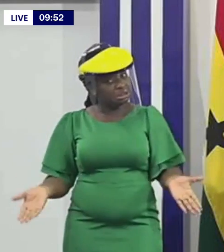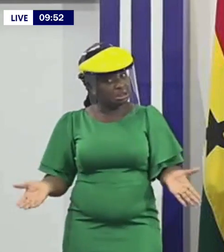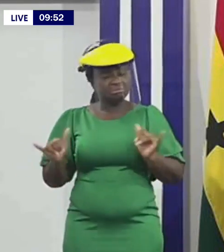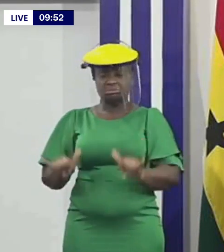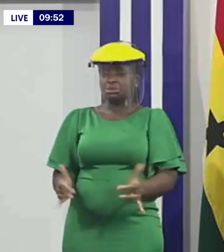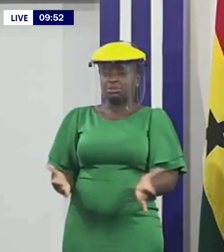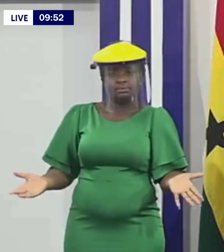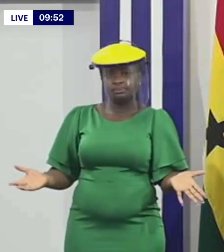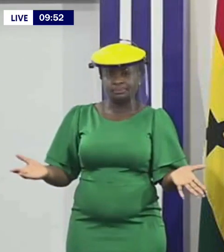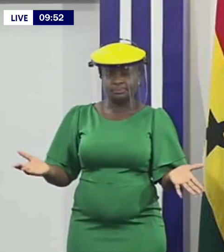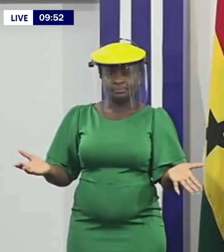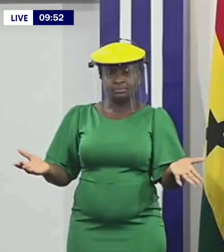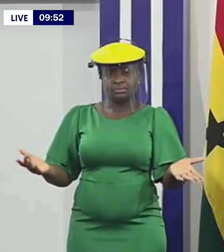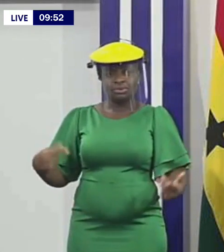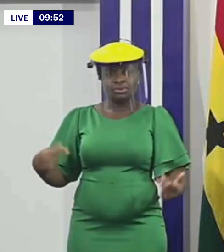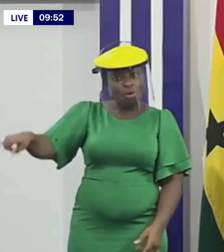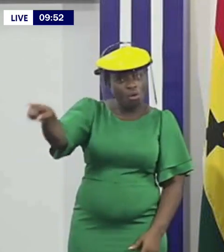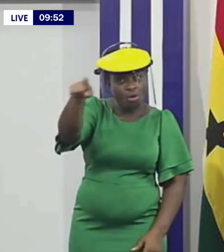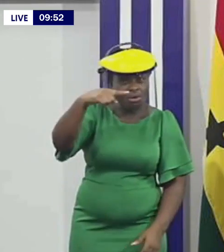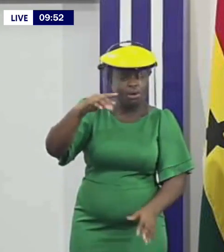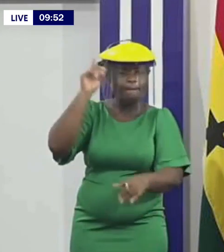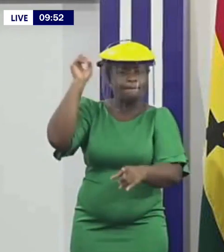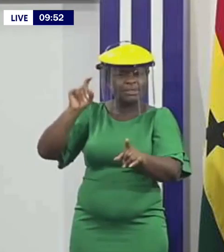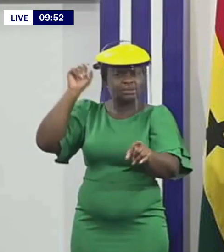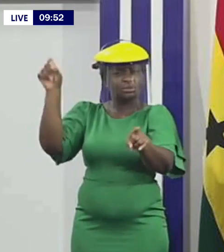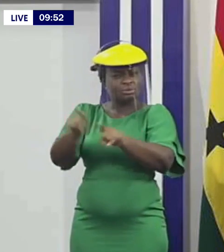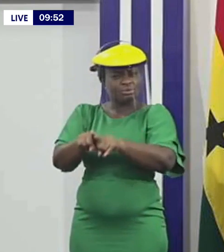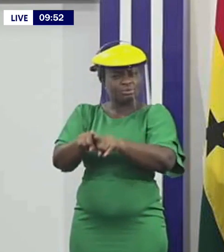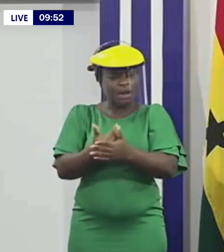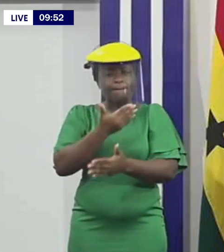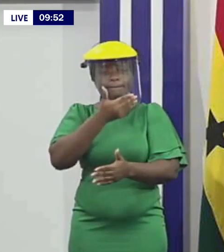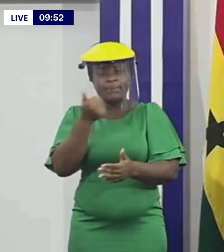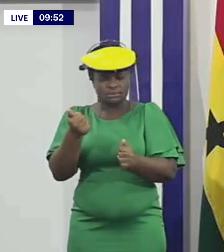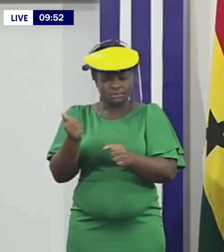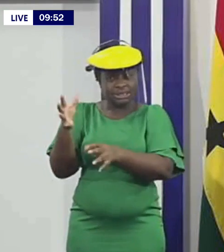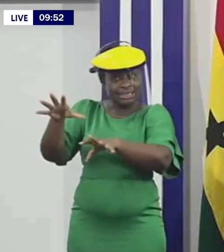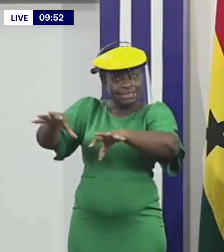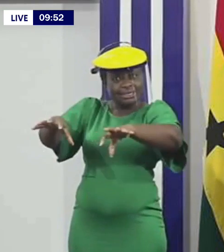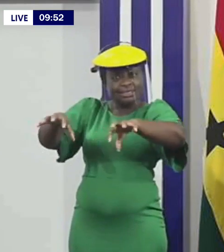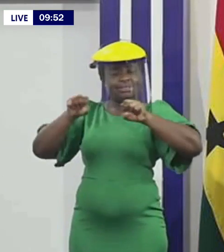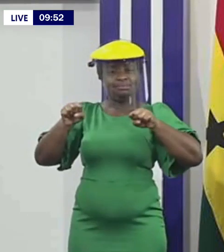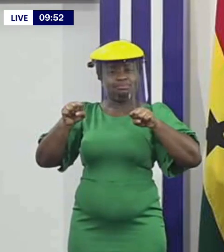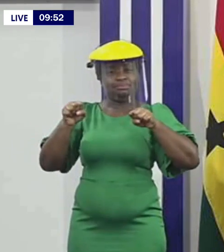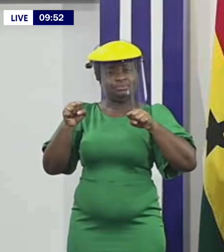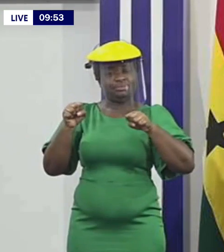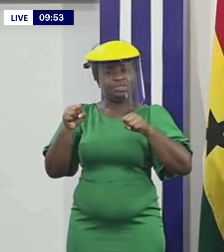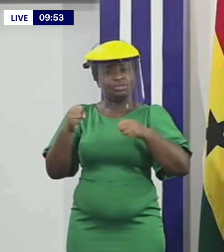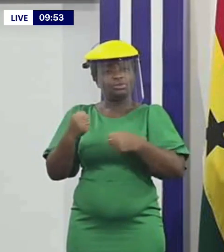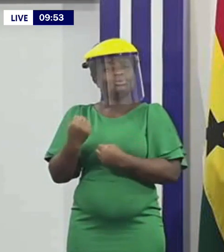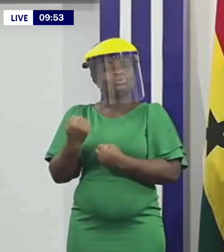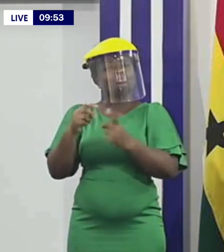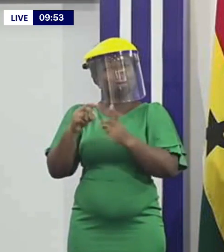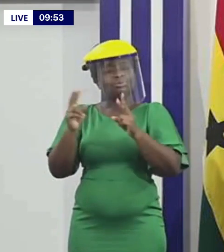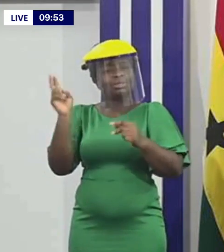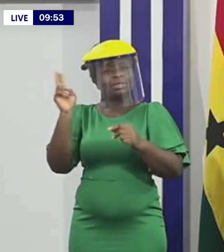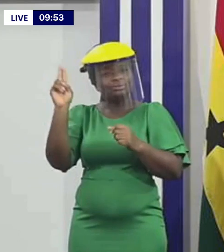stay. We need to agree on which of these measures we can adapt and institutionalize for